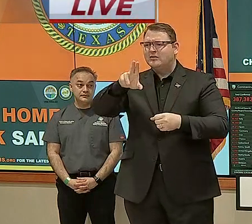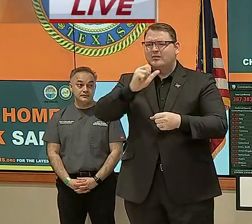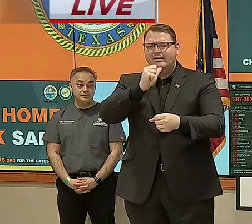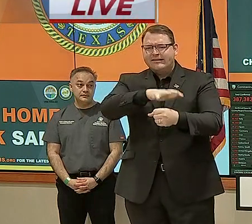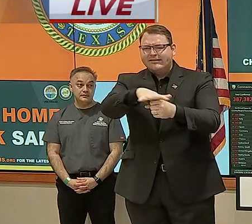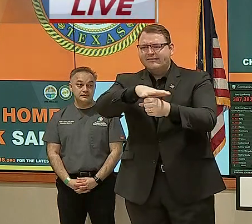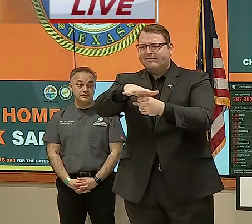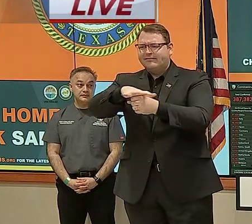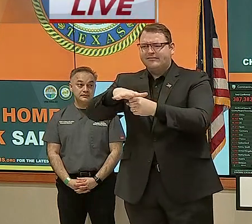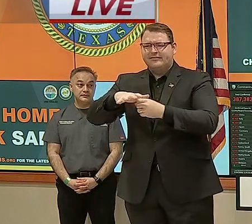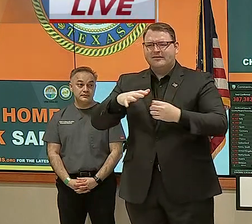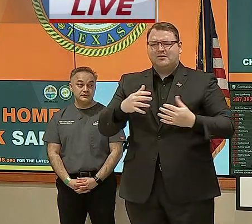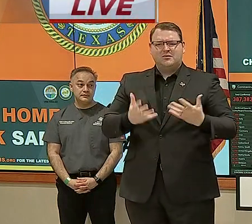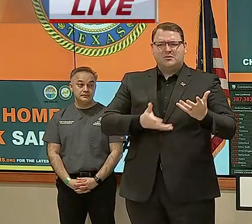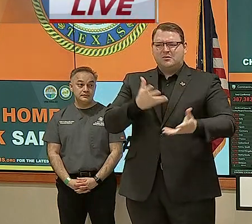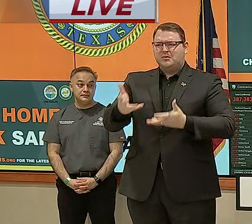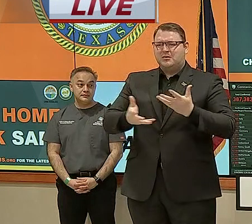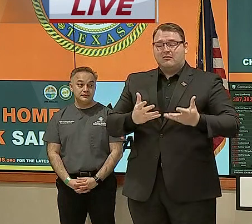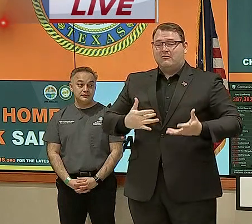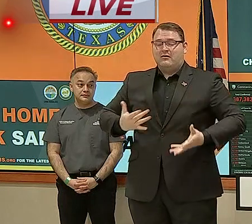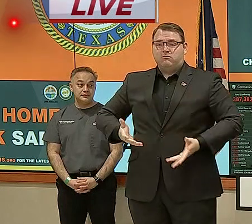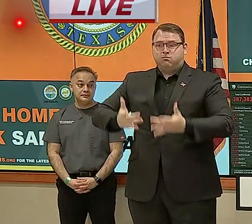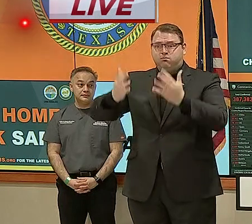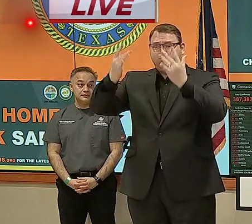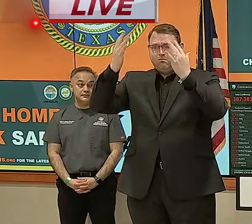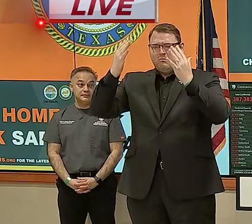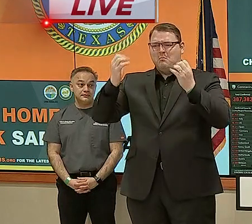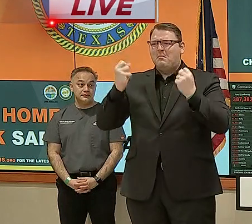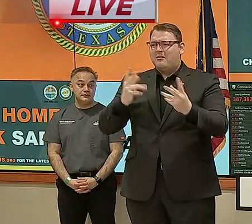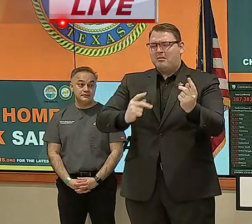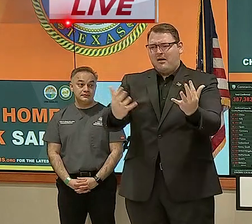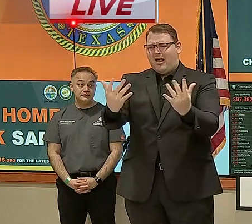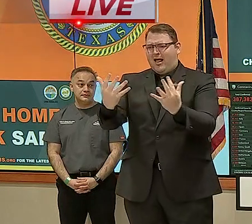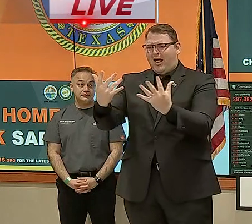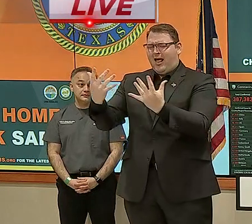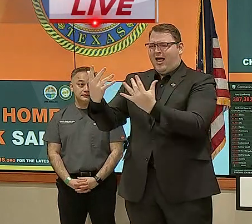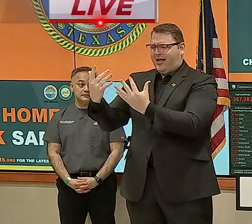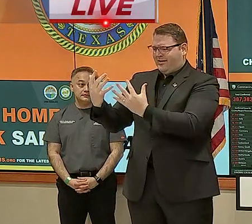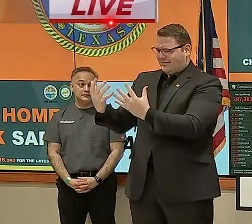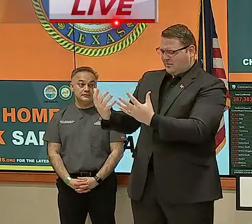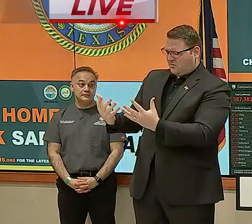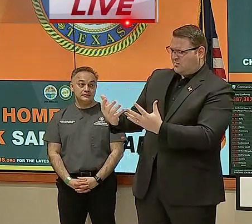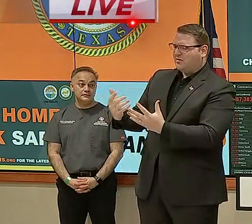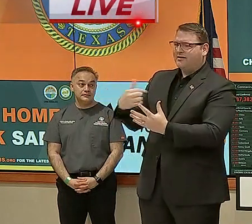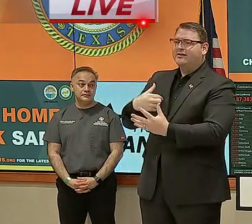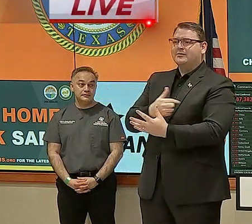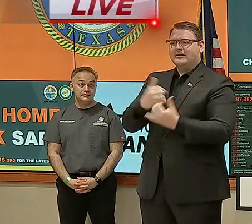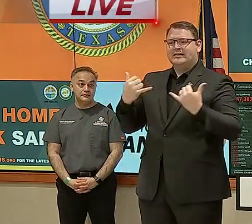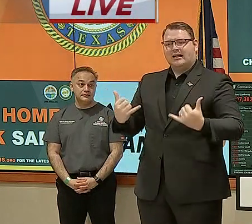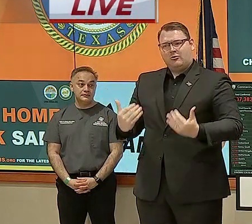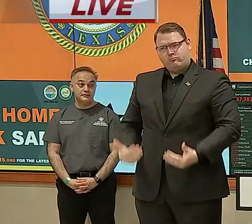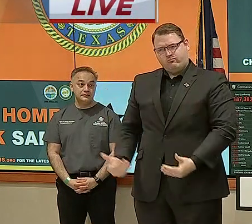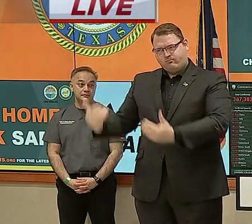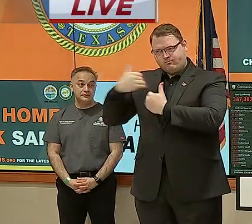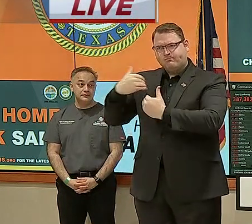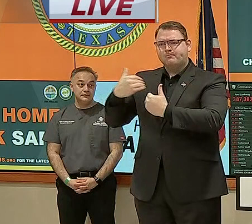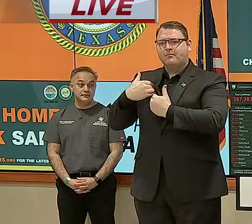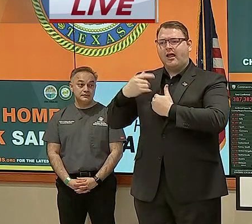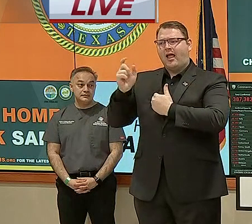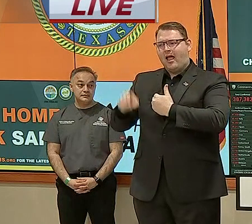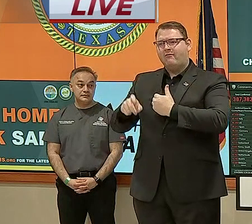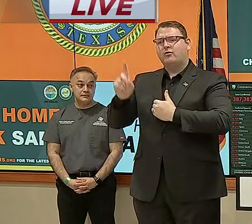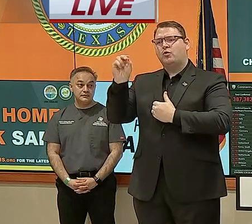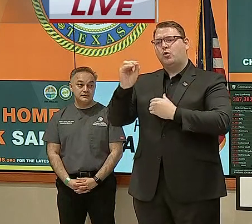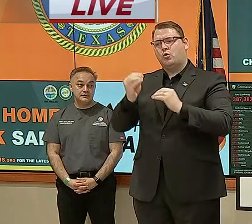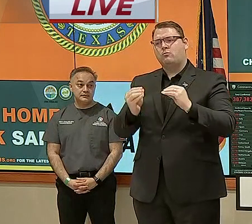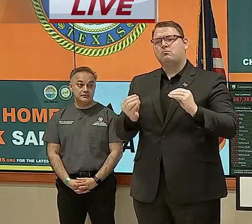us are helping to build, that we simply would have to get there. And so that is why it's incumbent on us to take additional steps above and